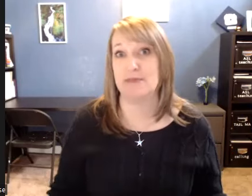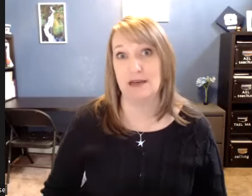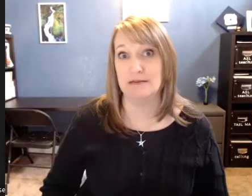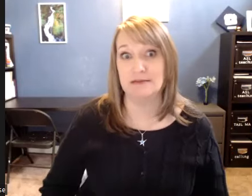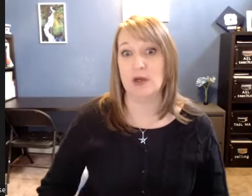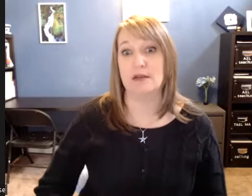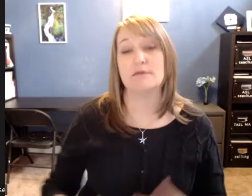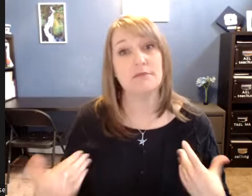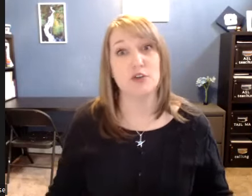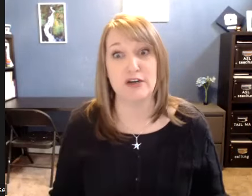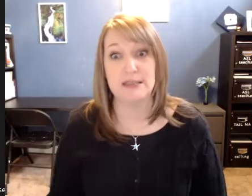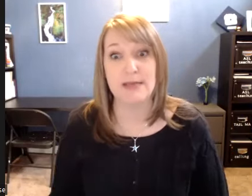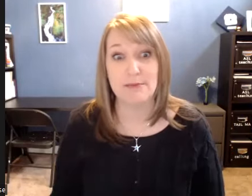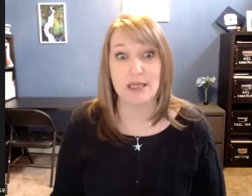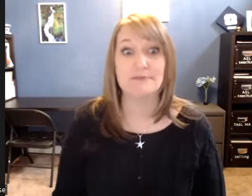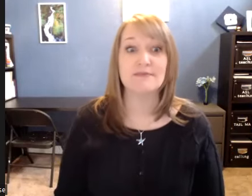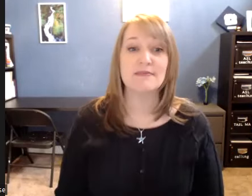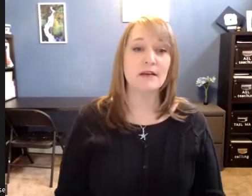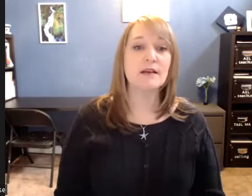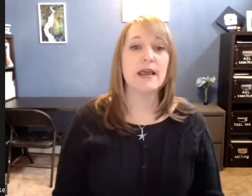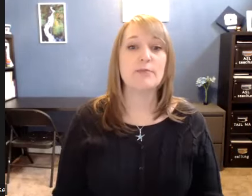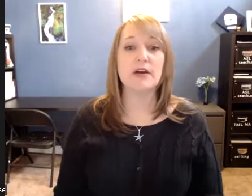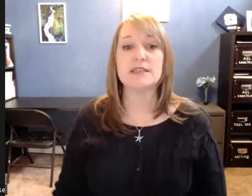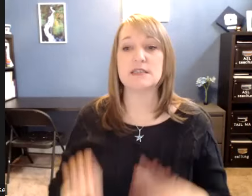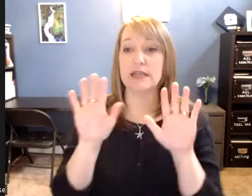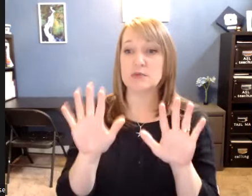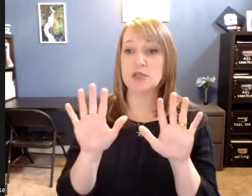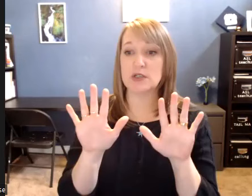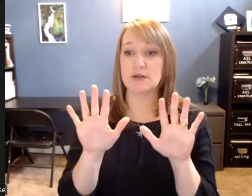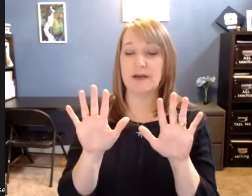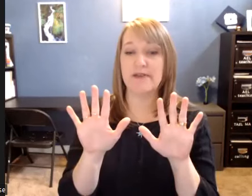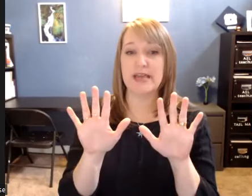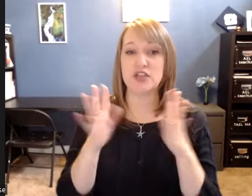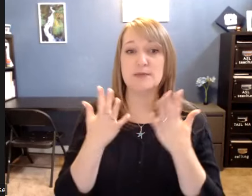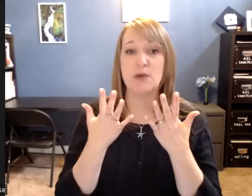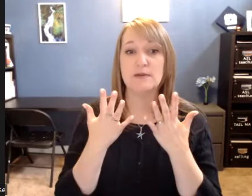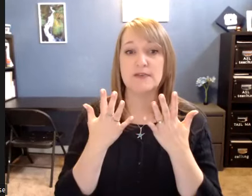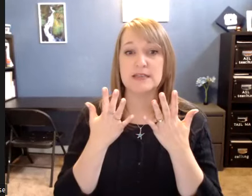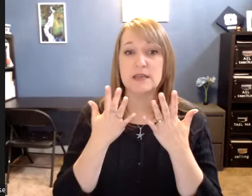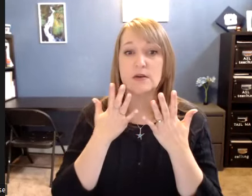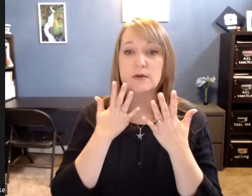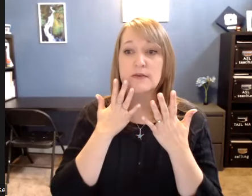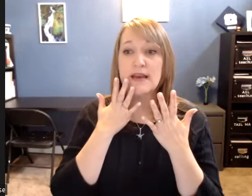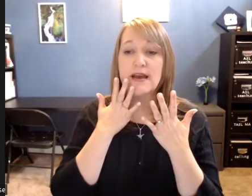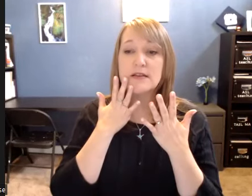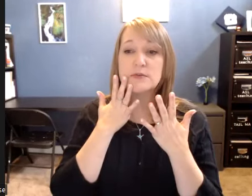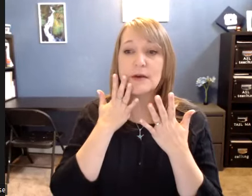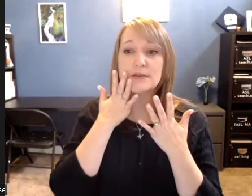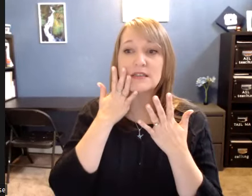mean what you're trying to make it mean. Embarrassed is the next one. You want two five hand shapes, palm facing you. And this represents